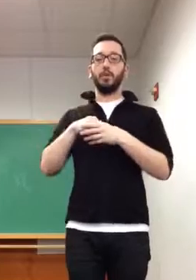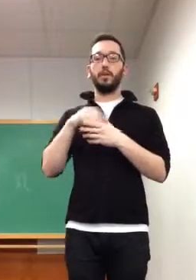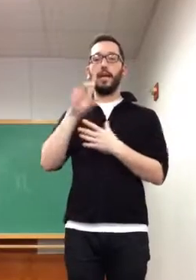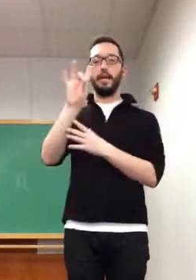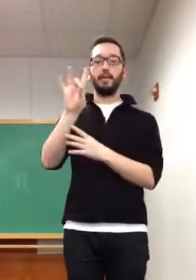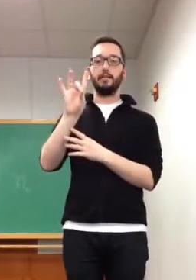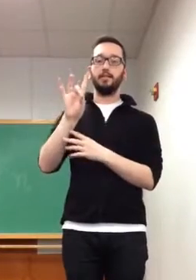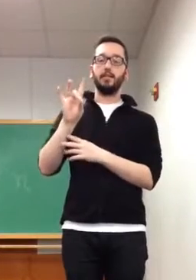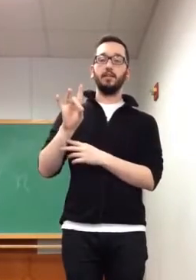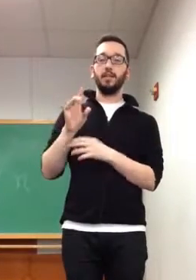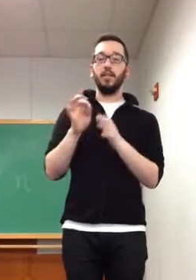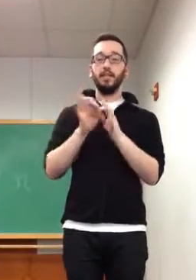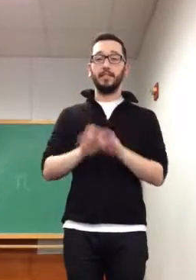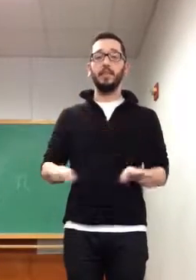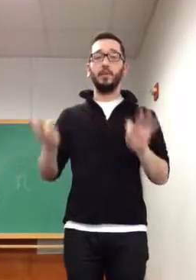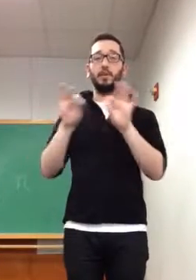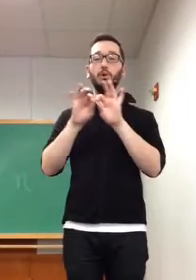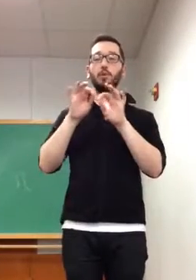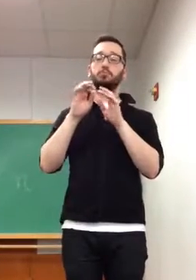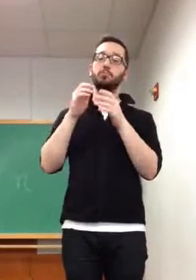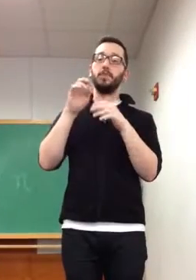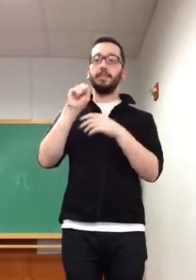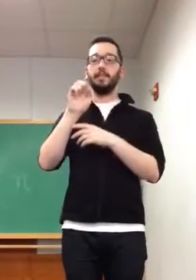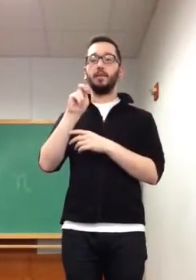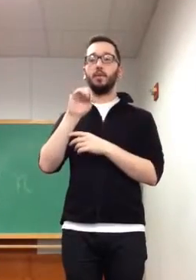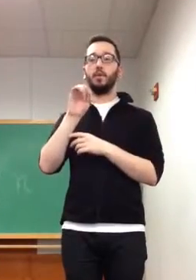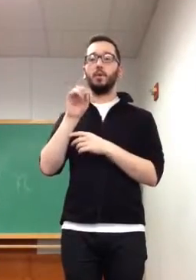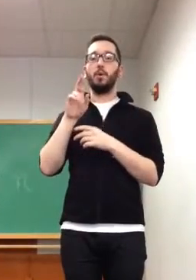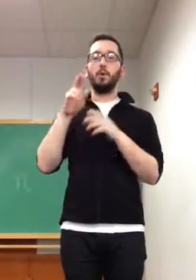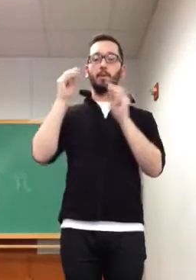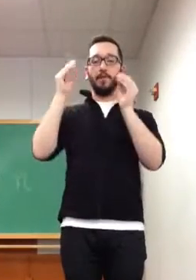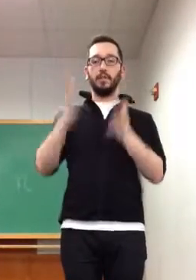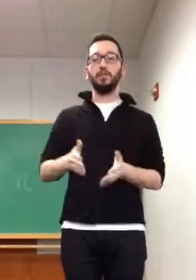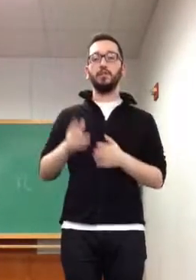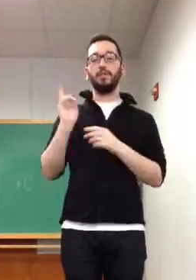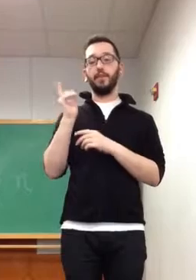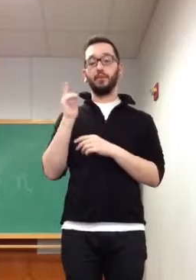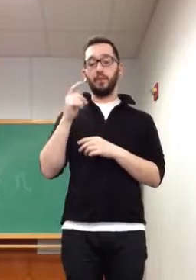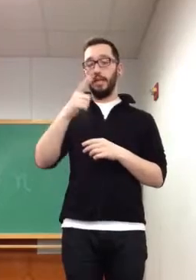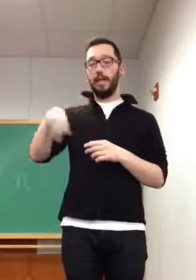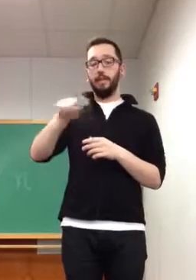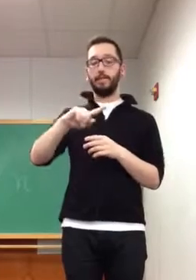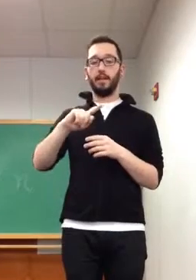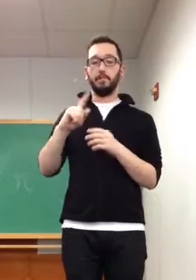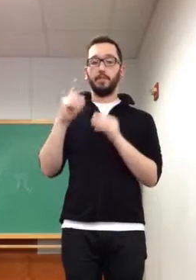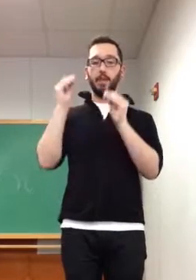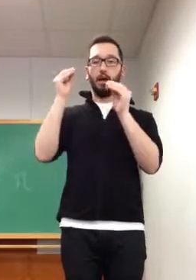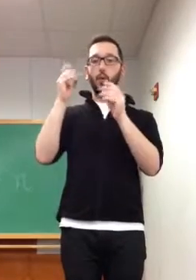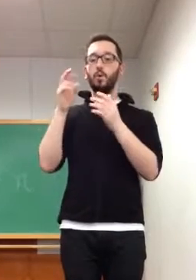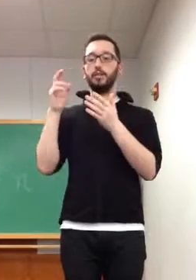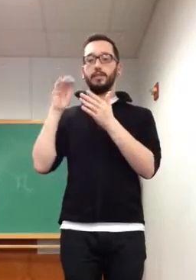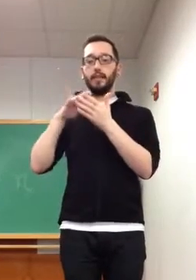senior professors of history, none of whom either taught or had studied world history. The